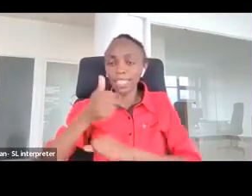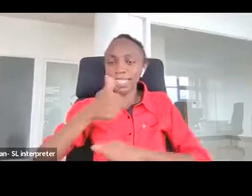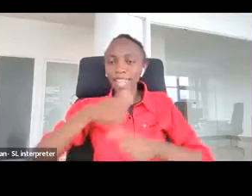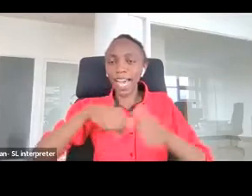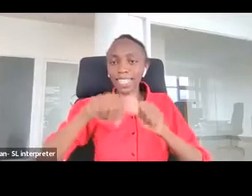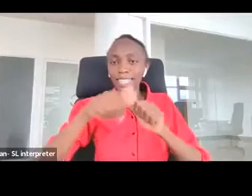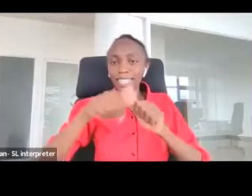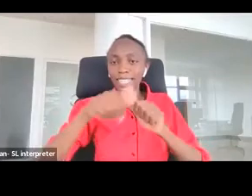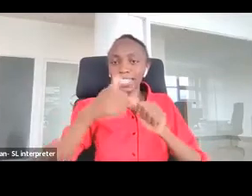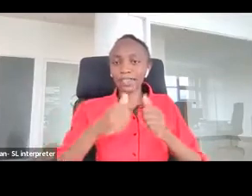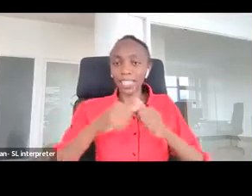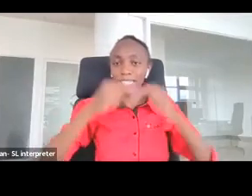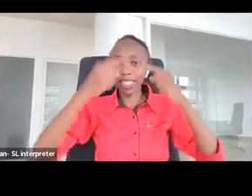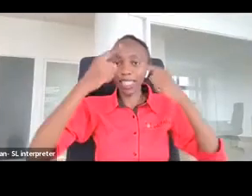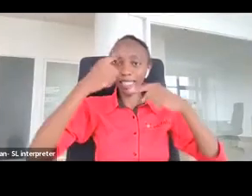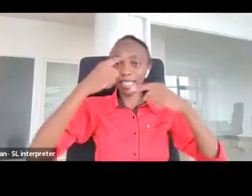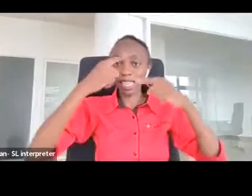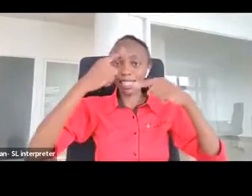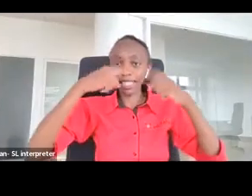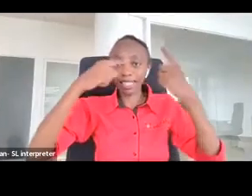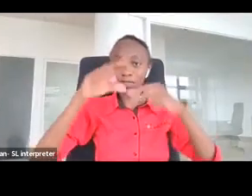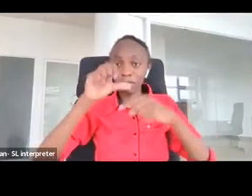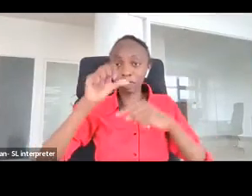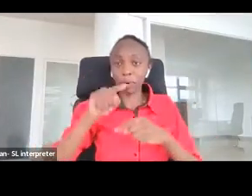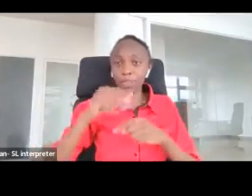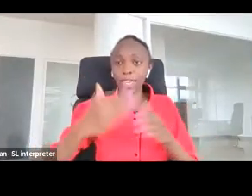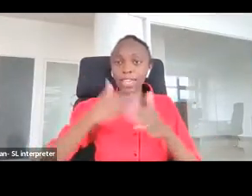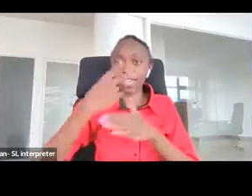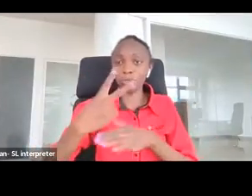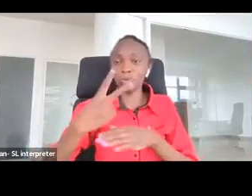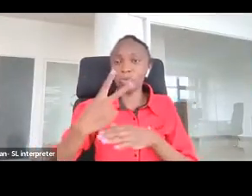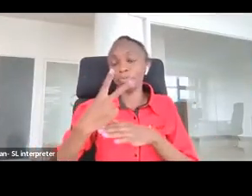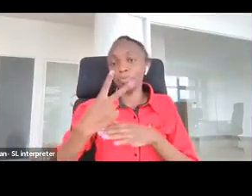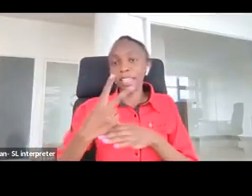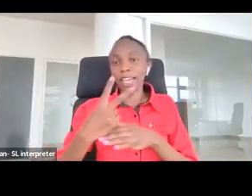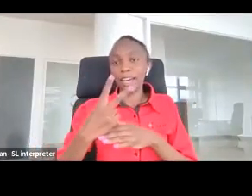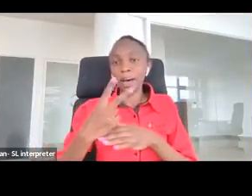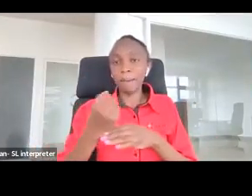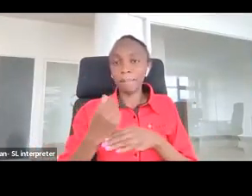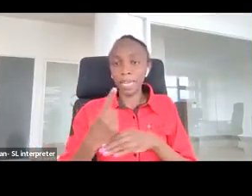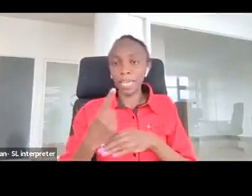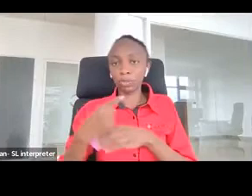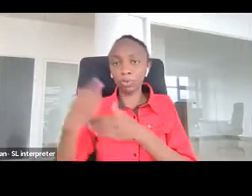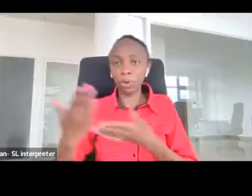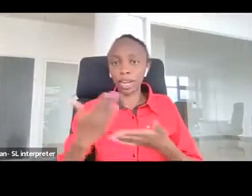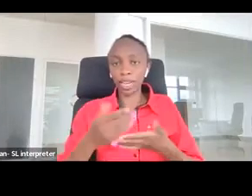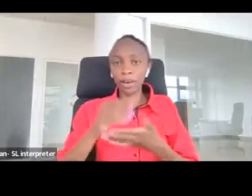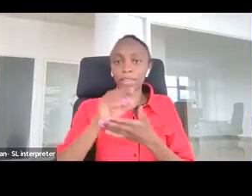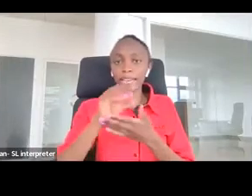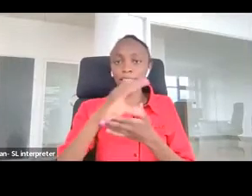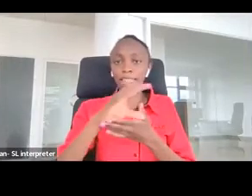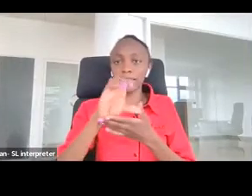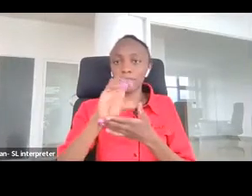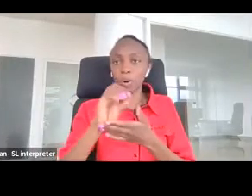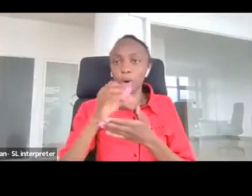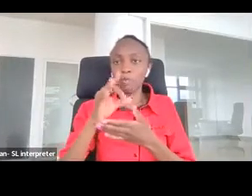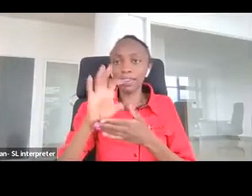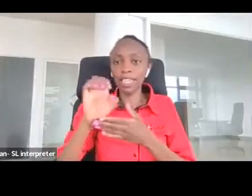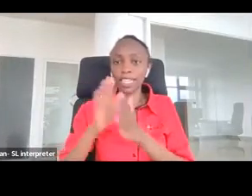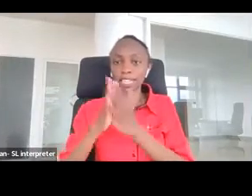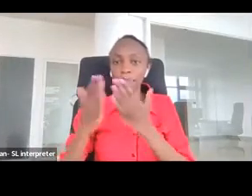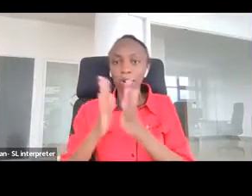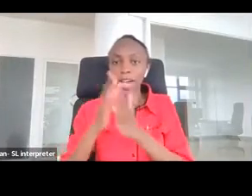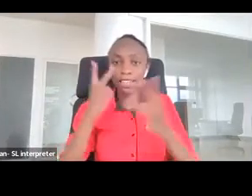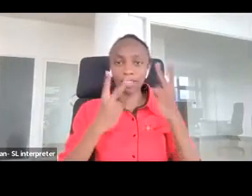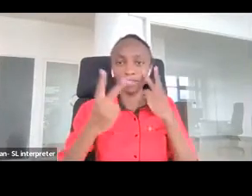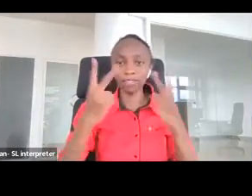minutes, to give us an overview of what DEC means to us, let us welcome the CEO of Ikitabu and the visionary behind DEC,